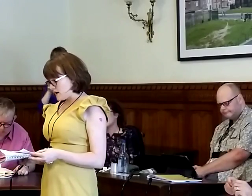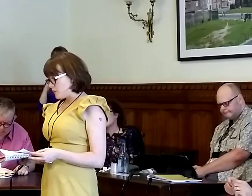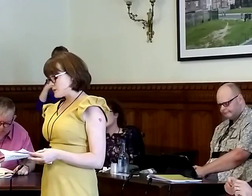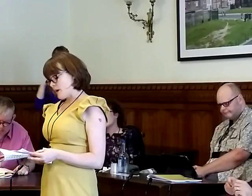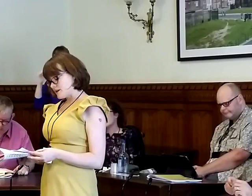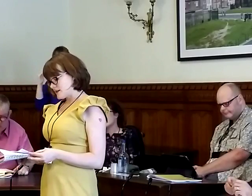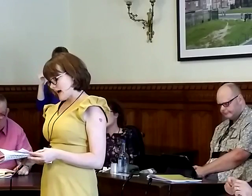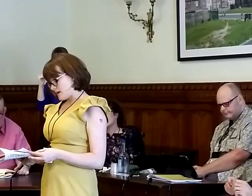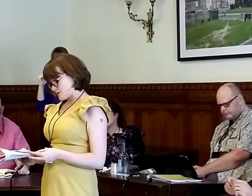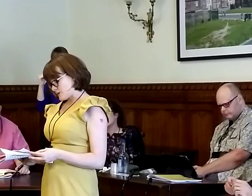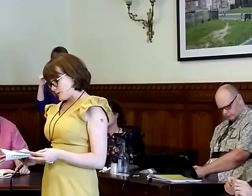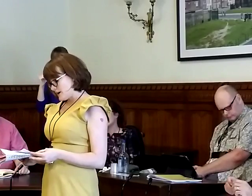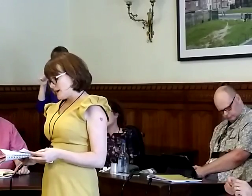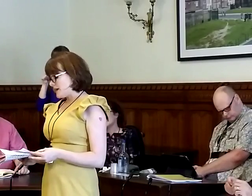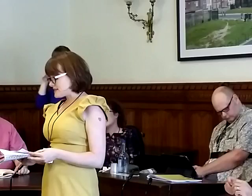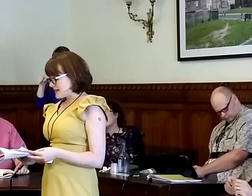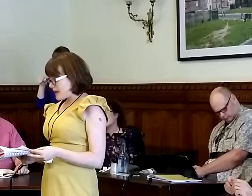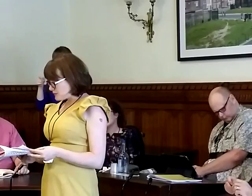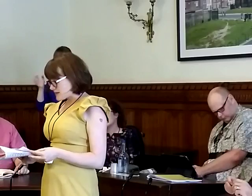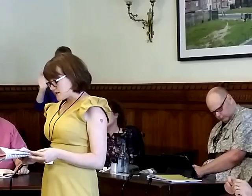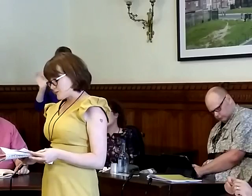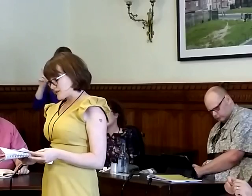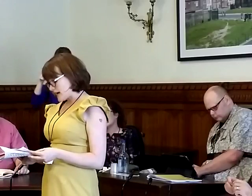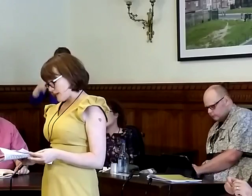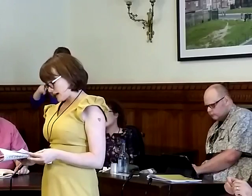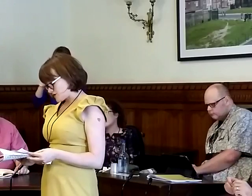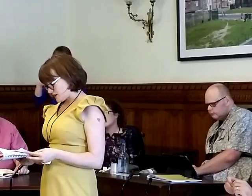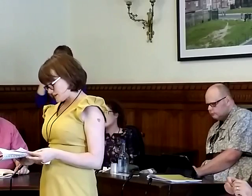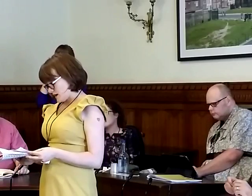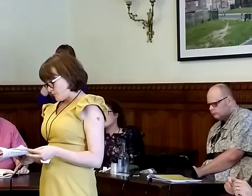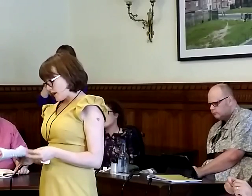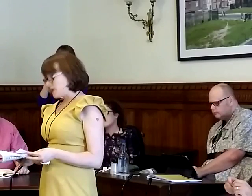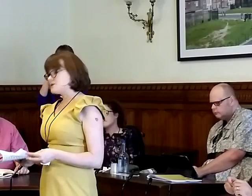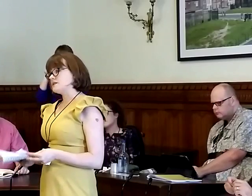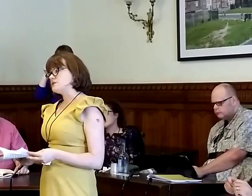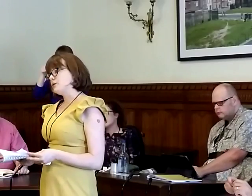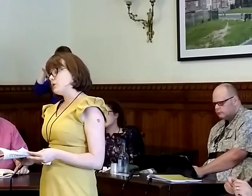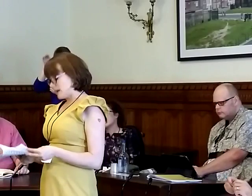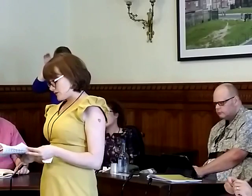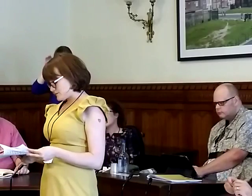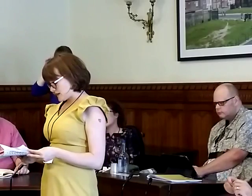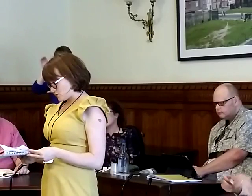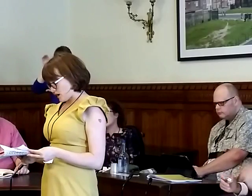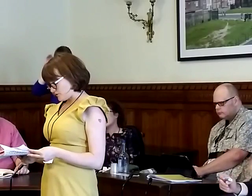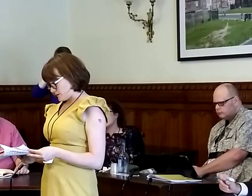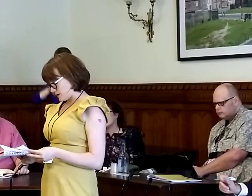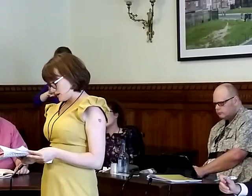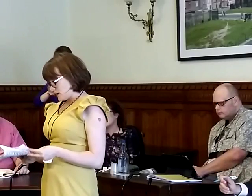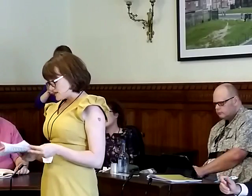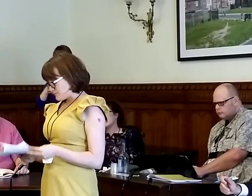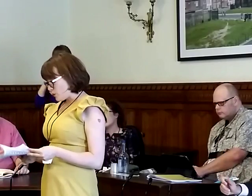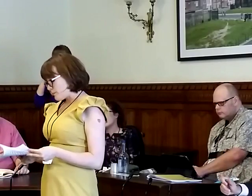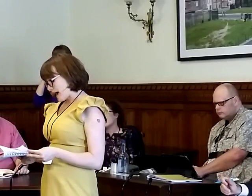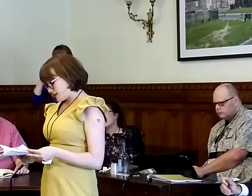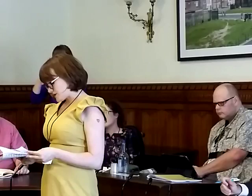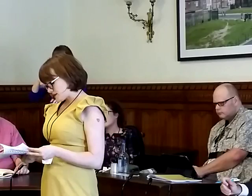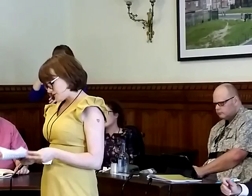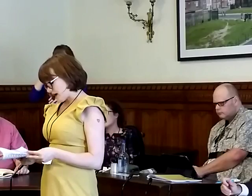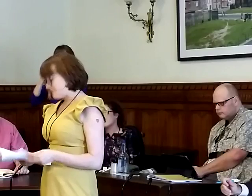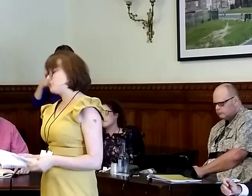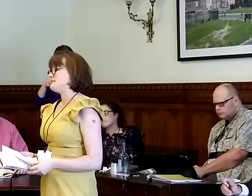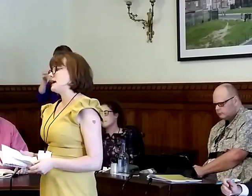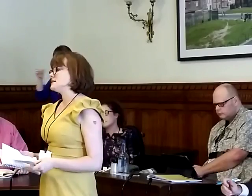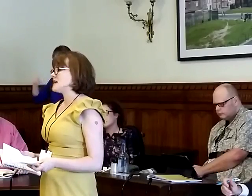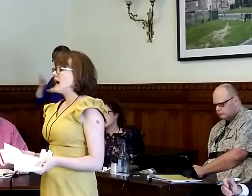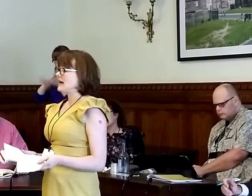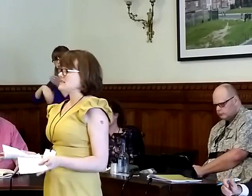customers funding was passed to the council, and this enabled us to protect packages by using the support money from central government. Support packages